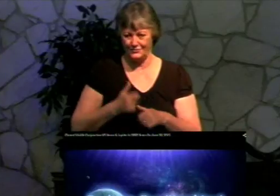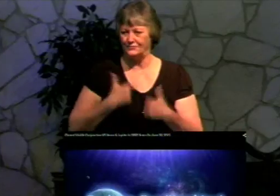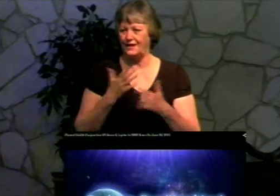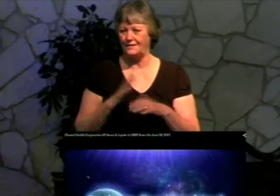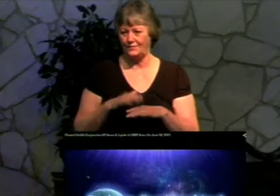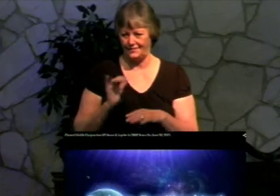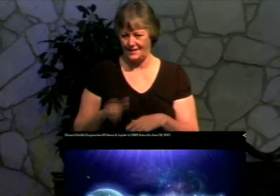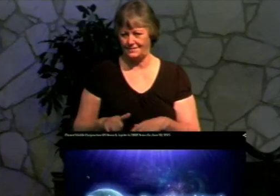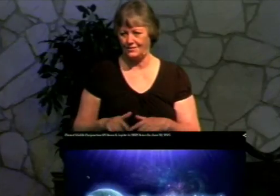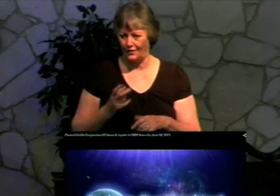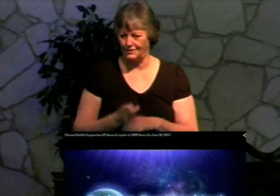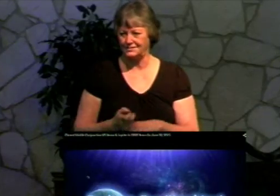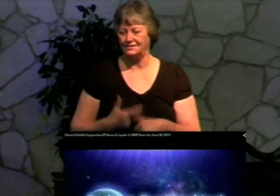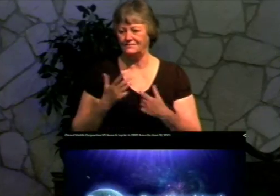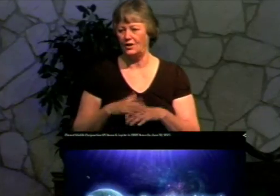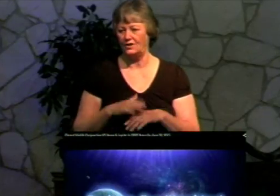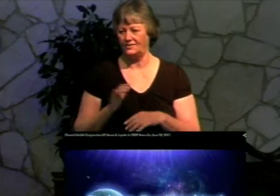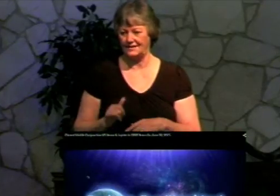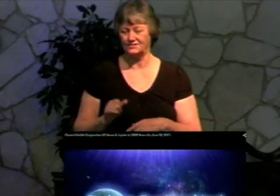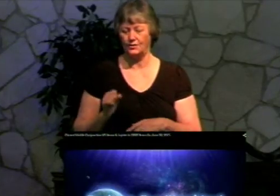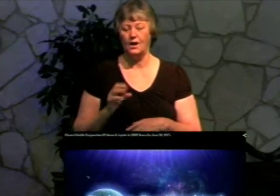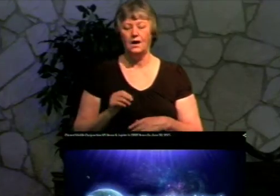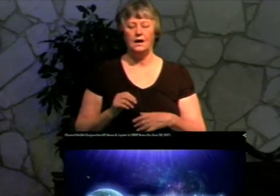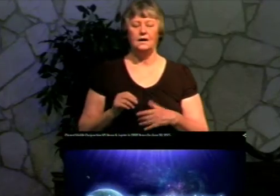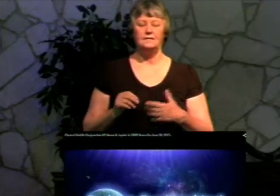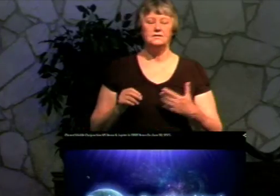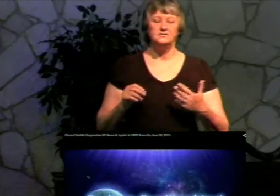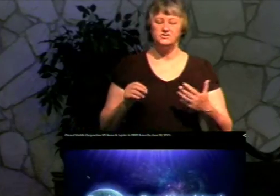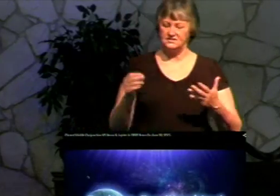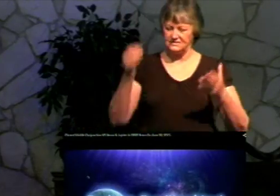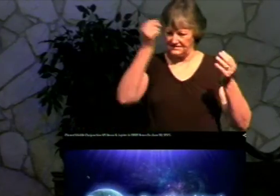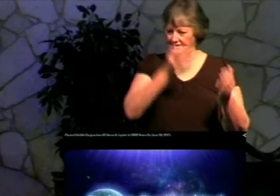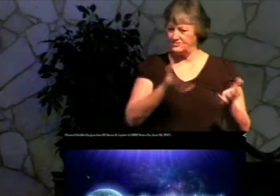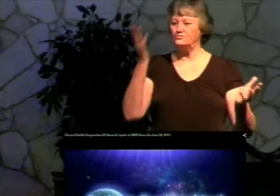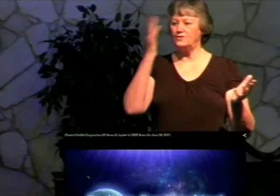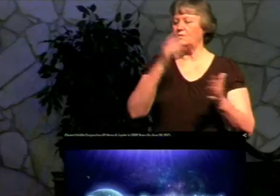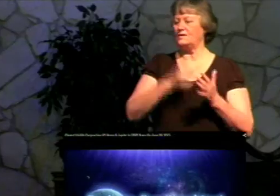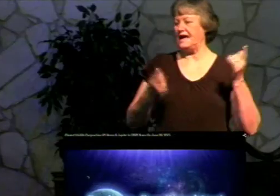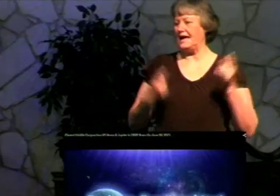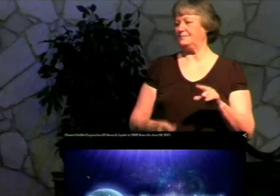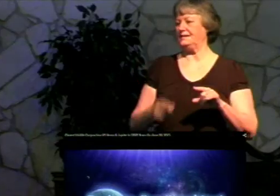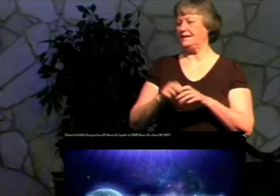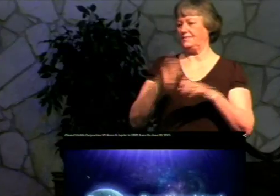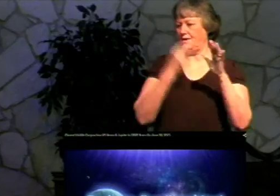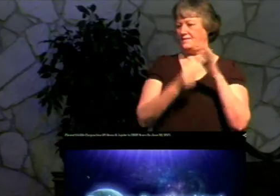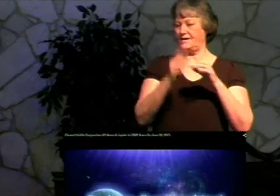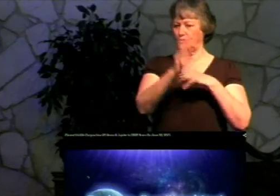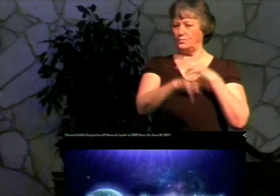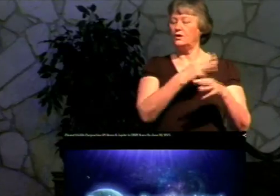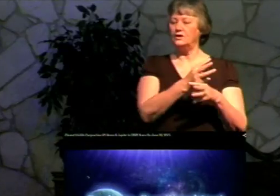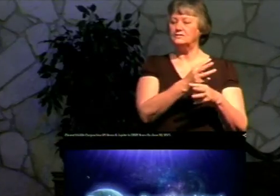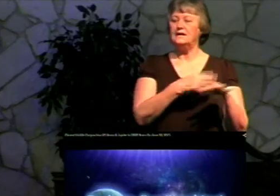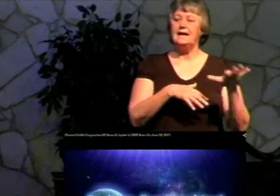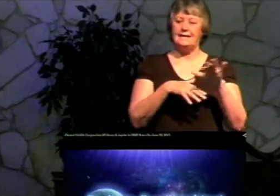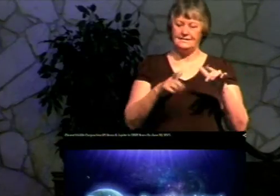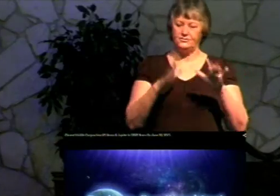to survive on that. Hard to live on that. So just to let you know what's happening in the prophetic world and let you